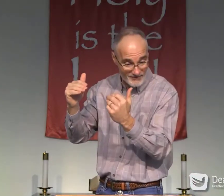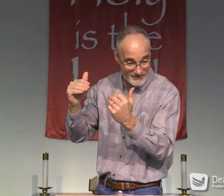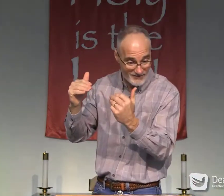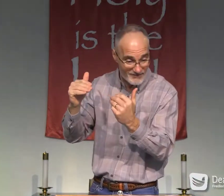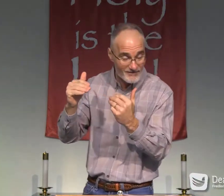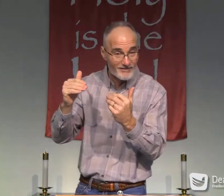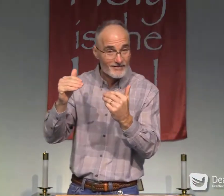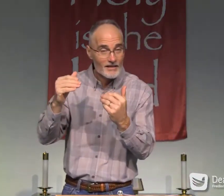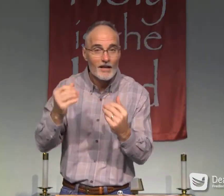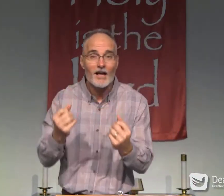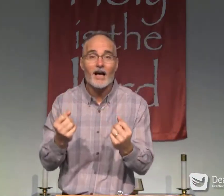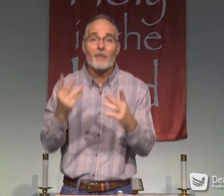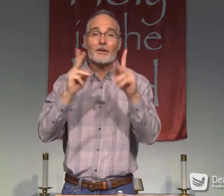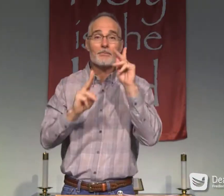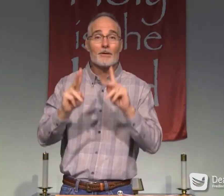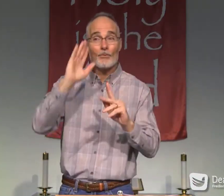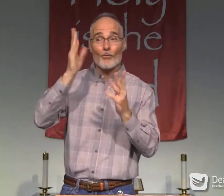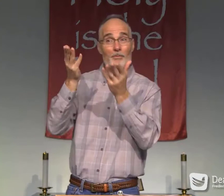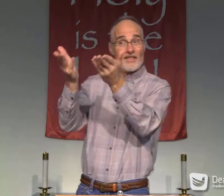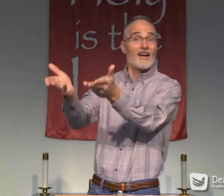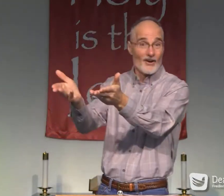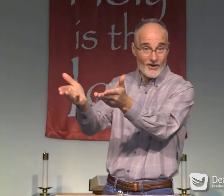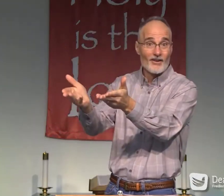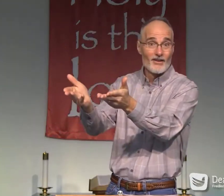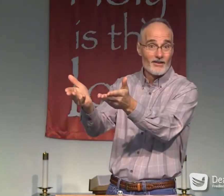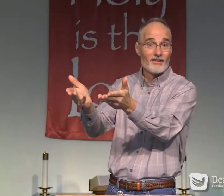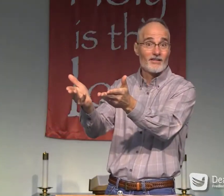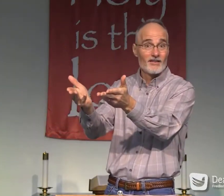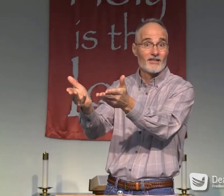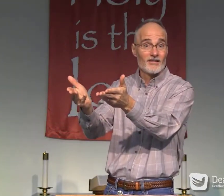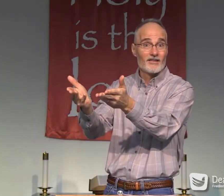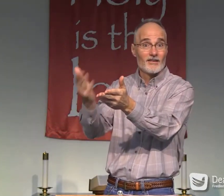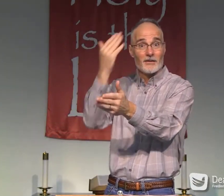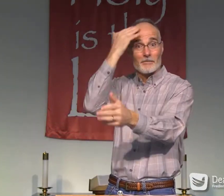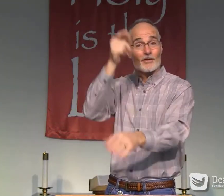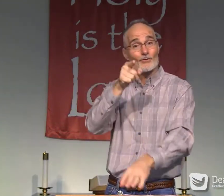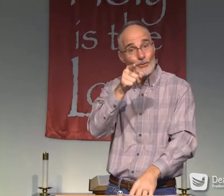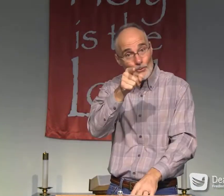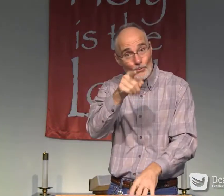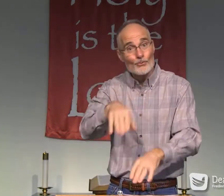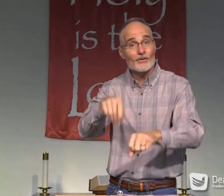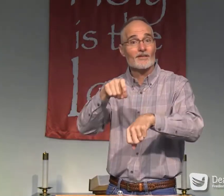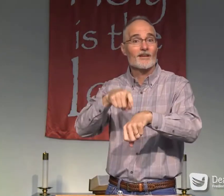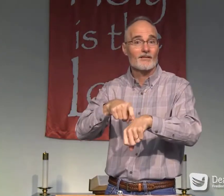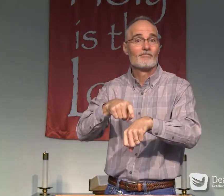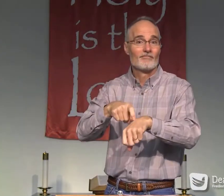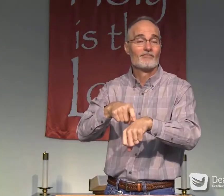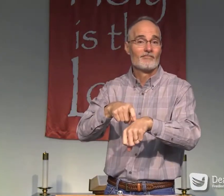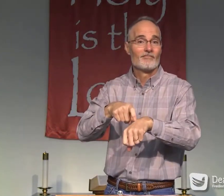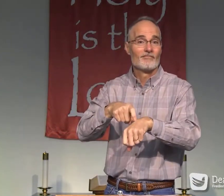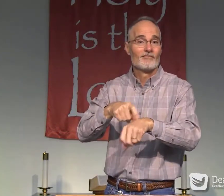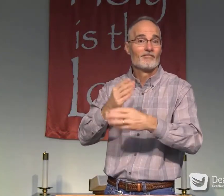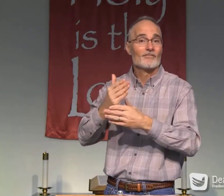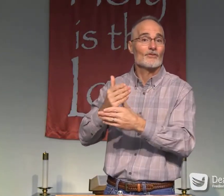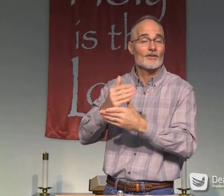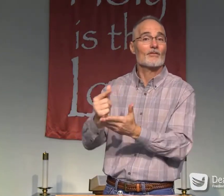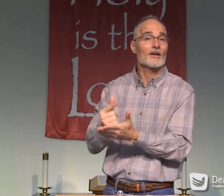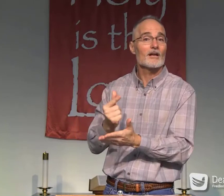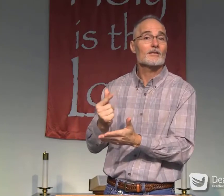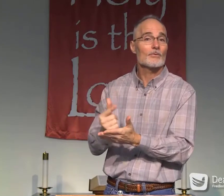I mean, when you get to heaven, how many people will be there? Because you took